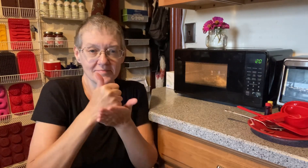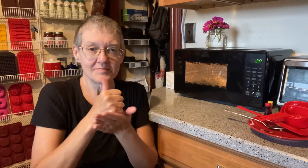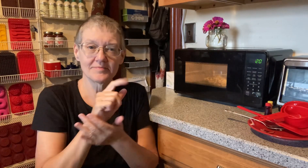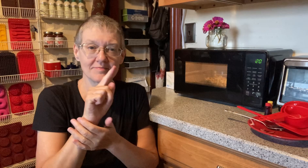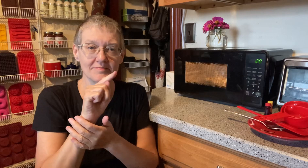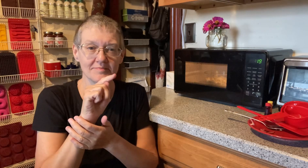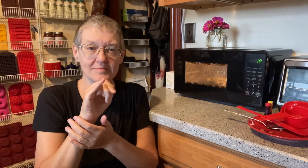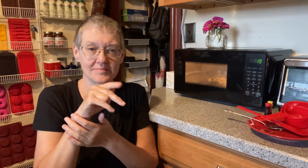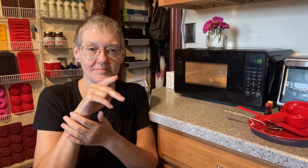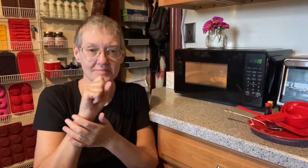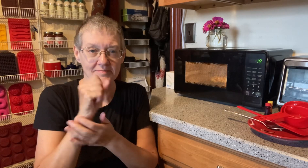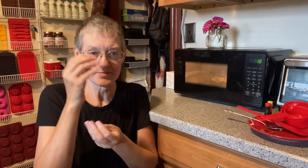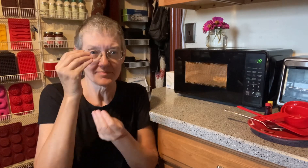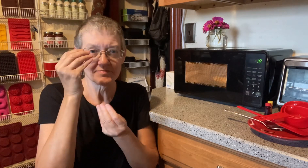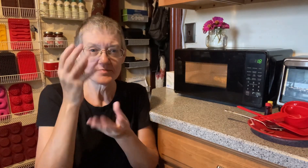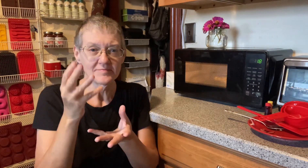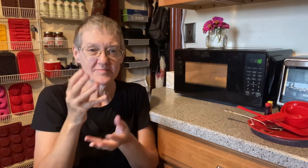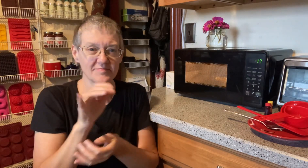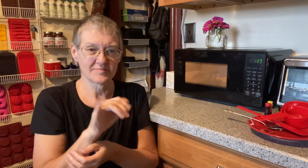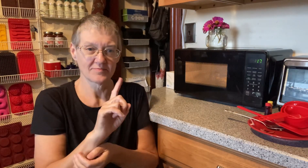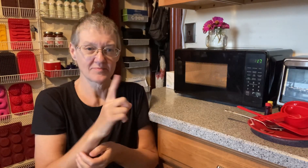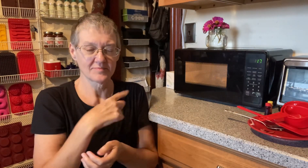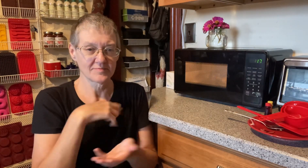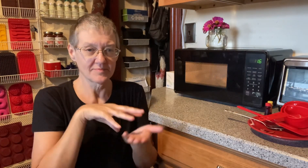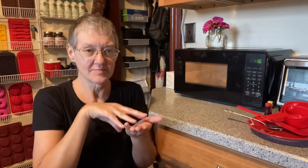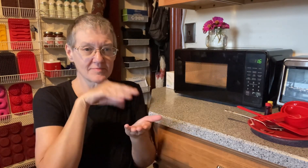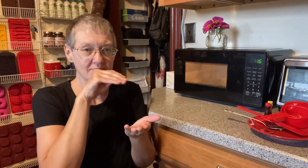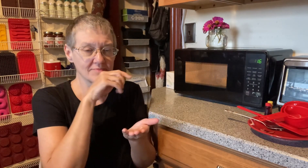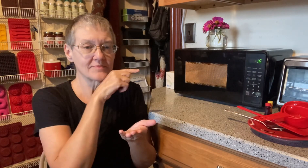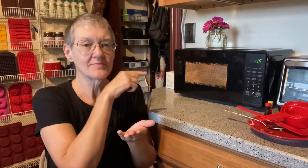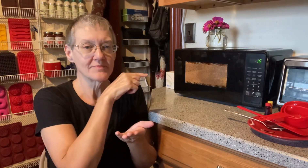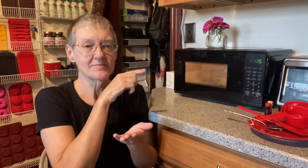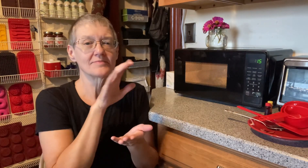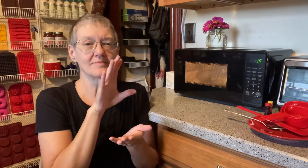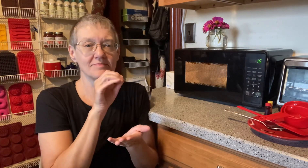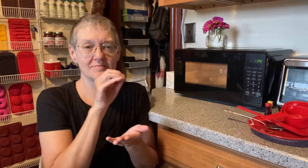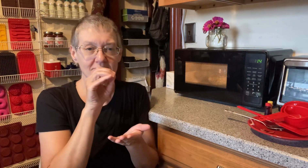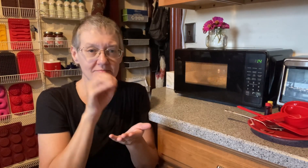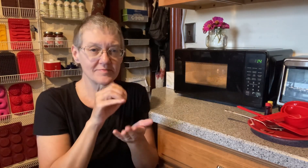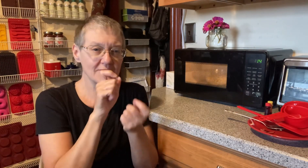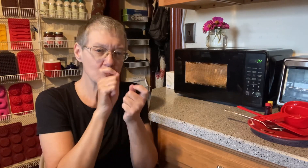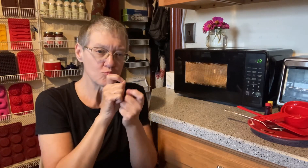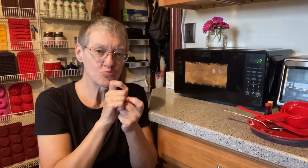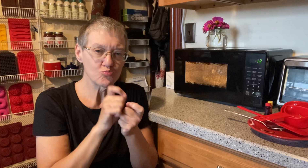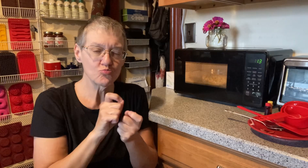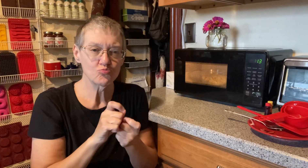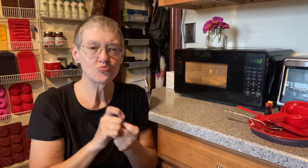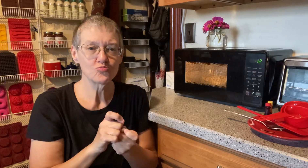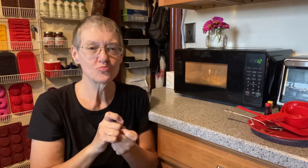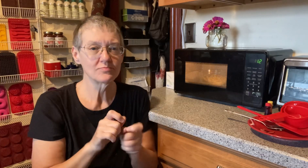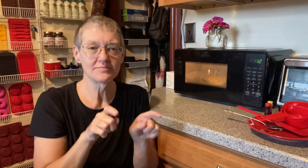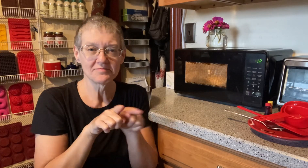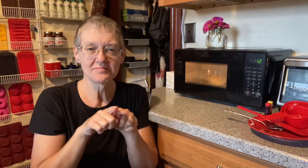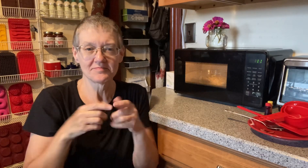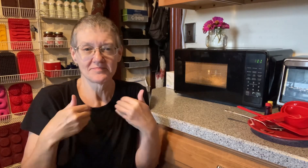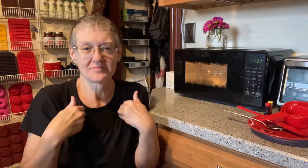has a lot of helpful tips and information. That's where I learned how to melt the chocolate at